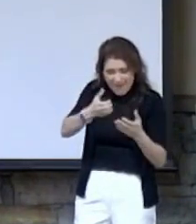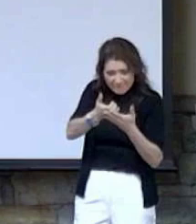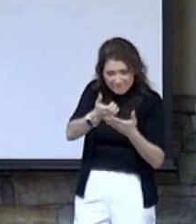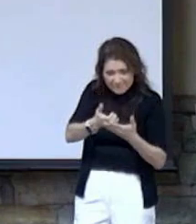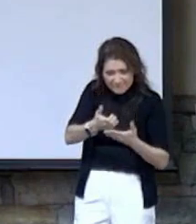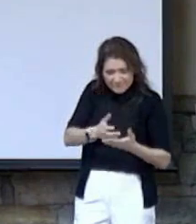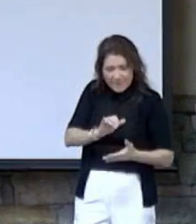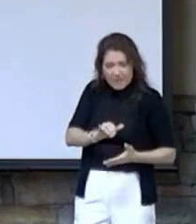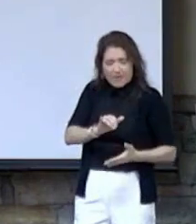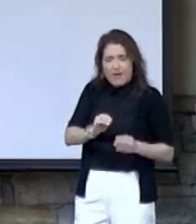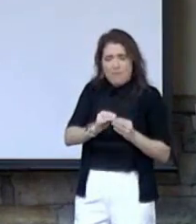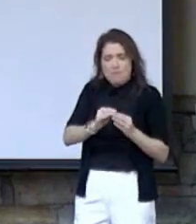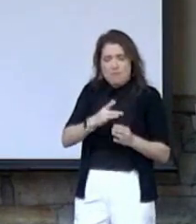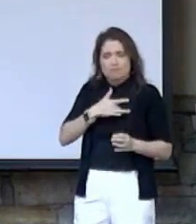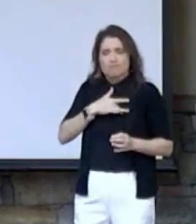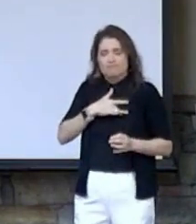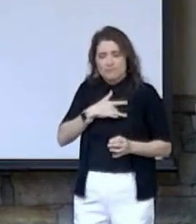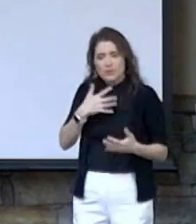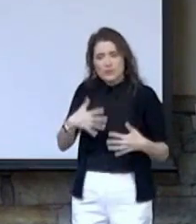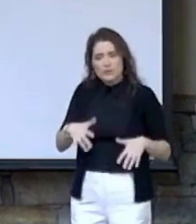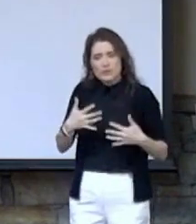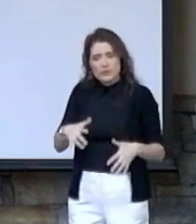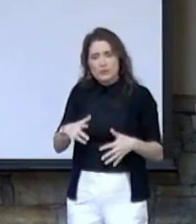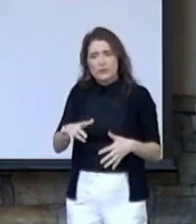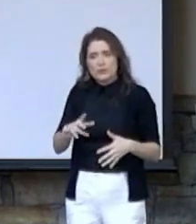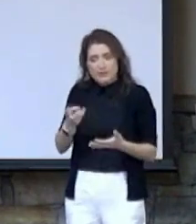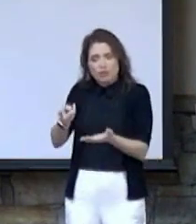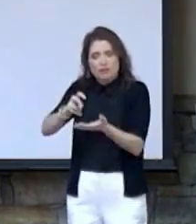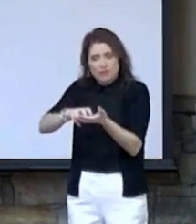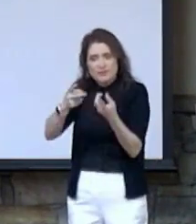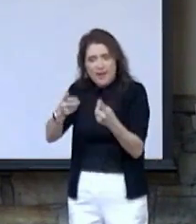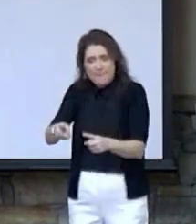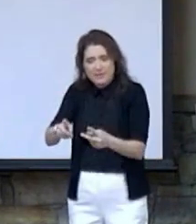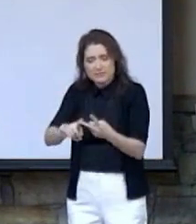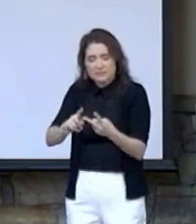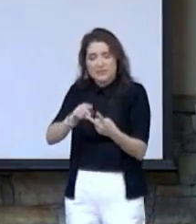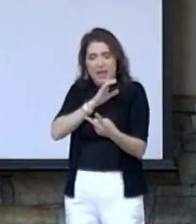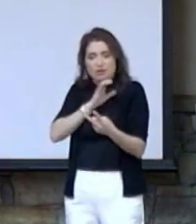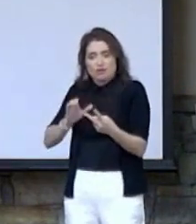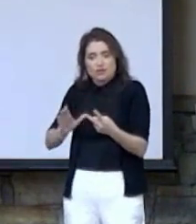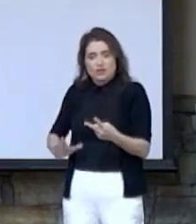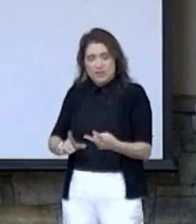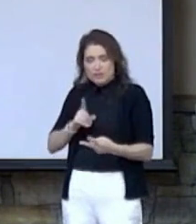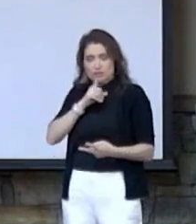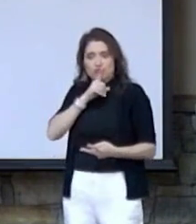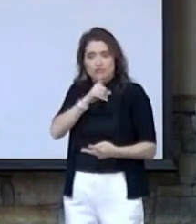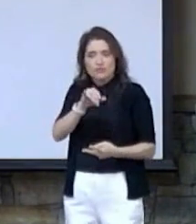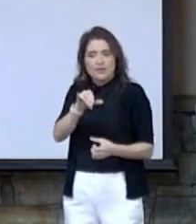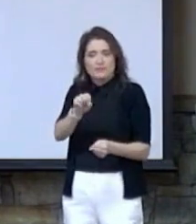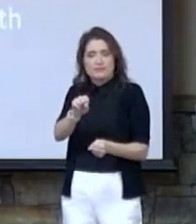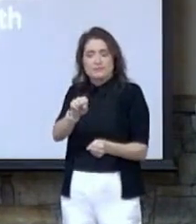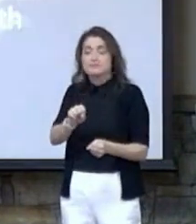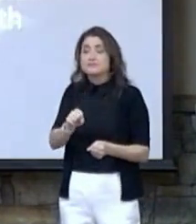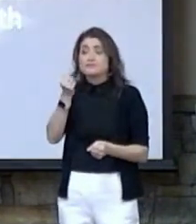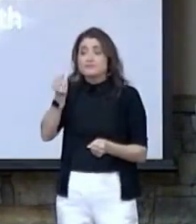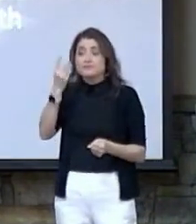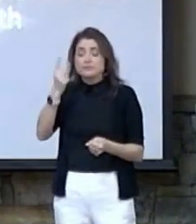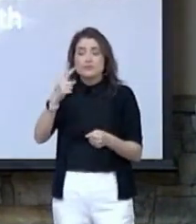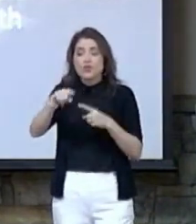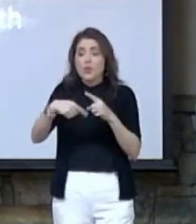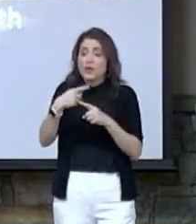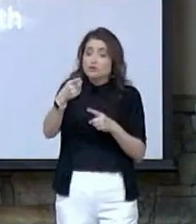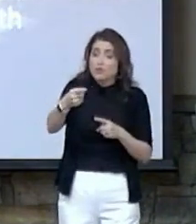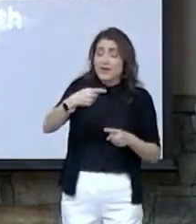was convicted that the resurrection occurred and that Christianity is indeed true. You see, when you and I think about